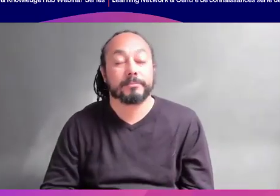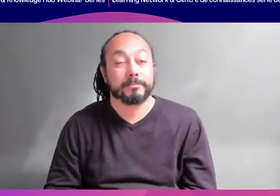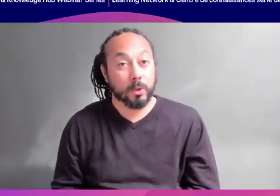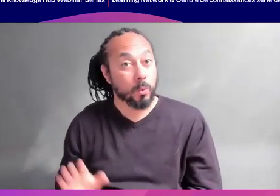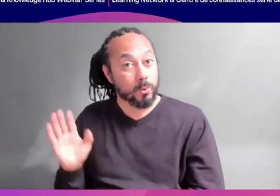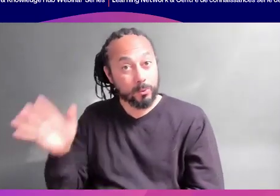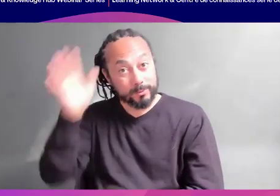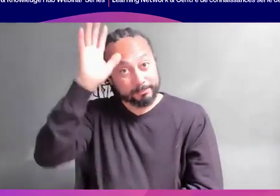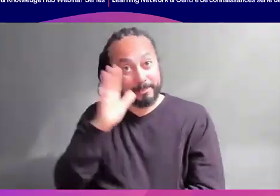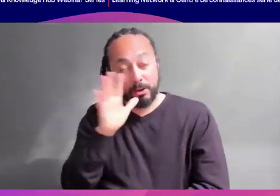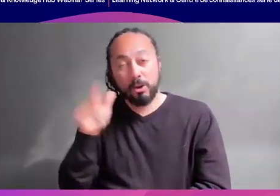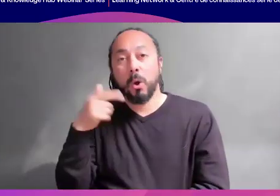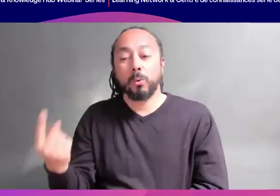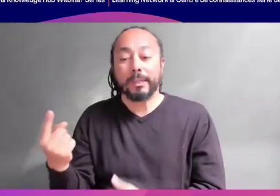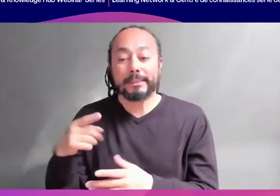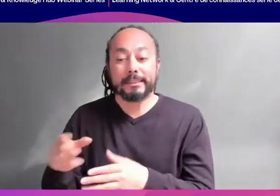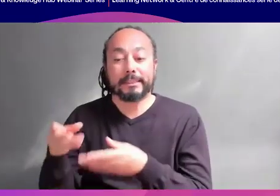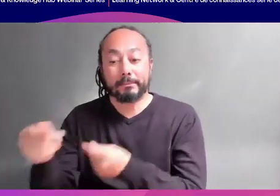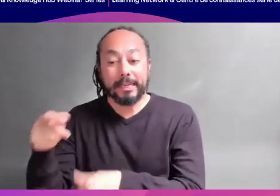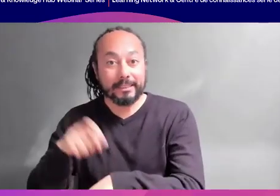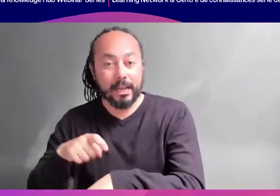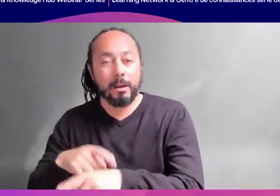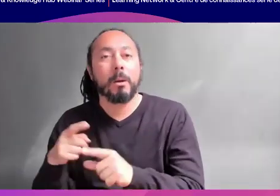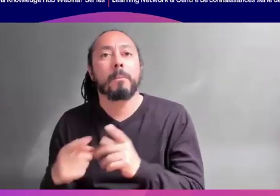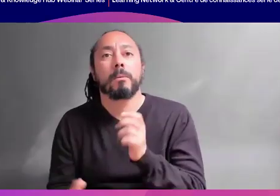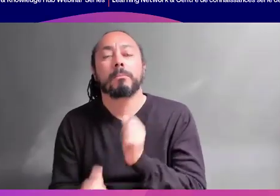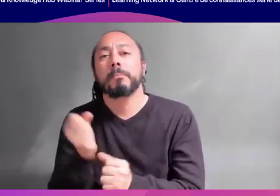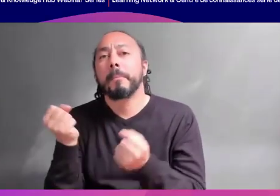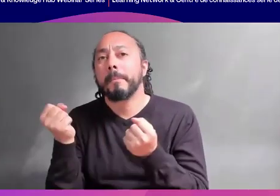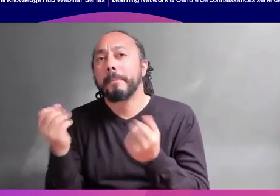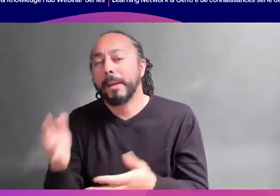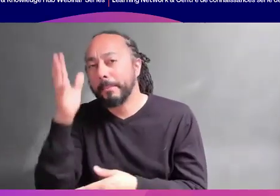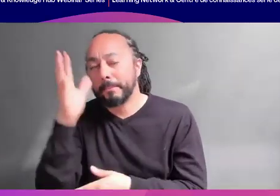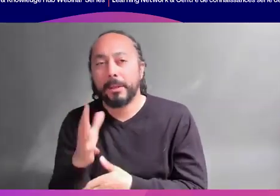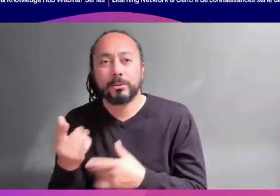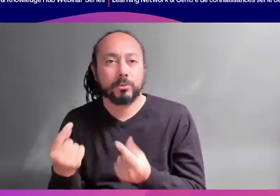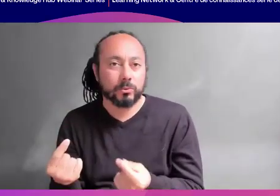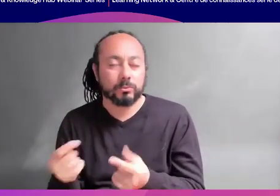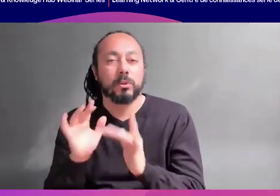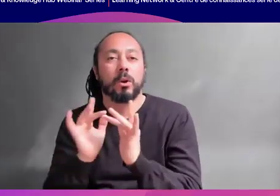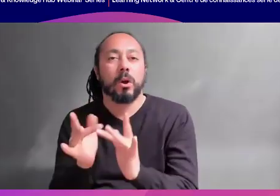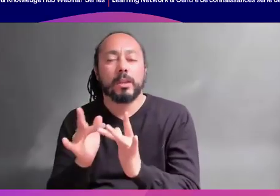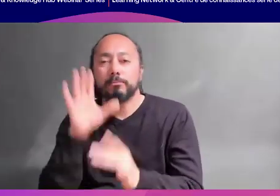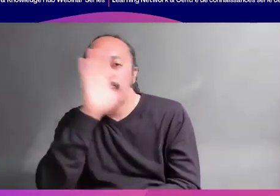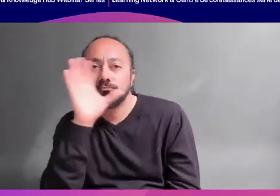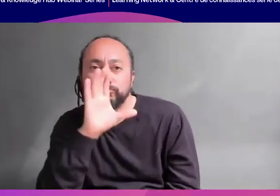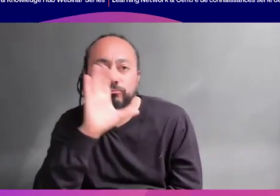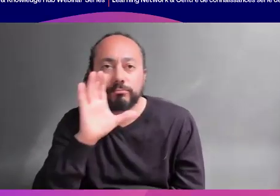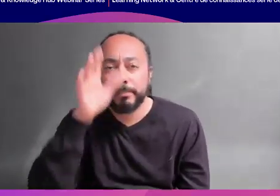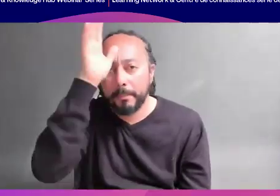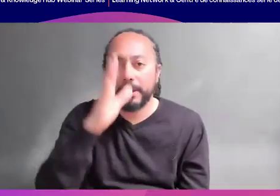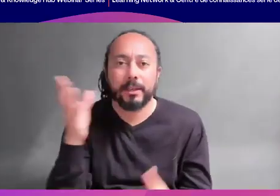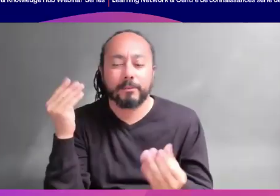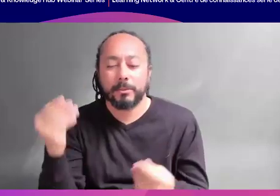digital spaces. 83% of parents actually go online for parenting information specifically. So by going to